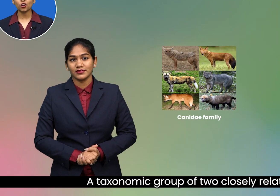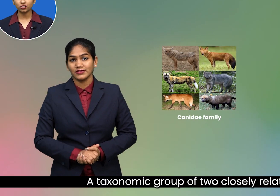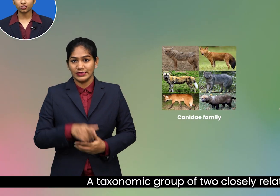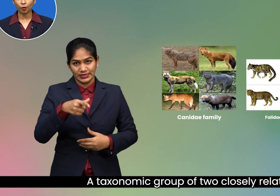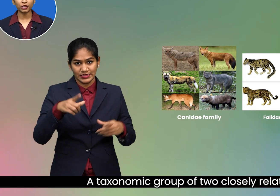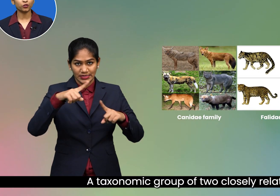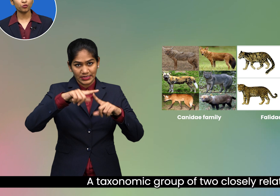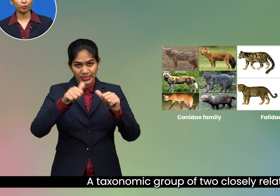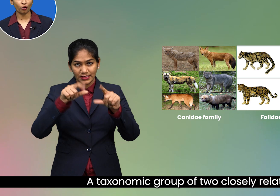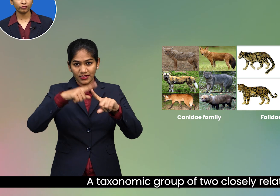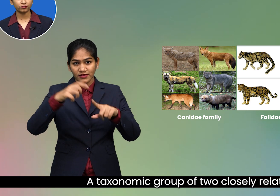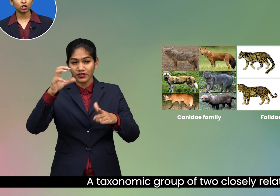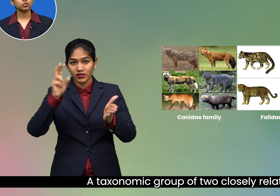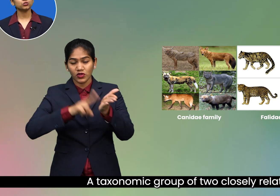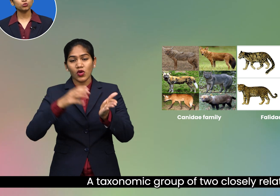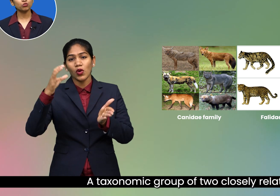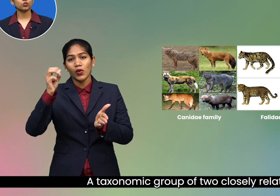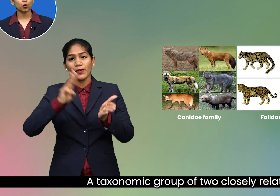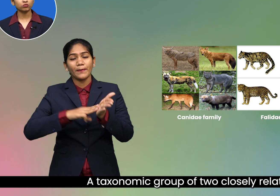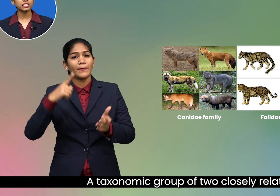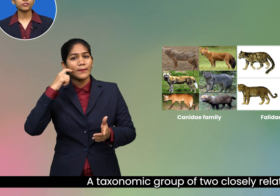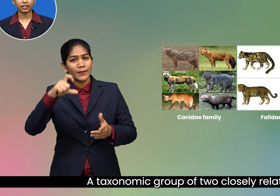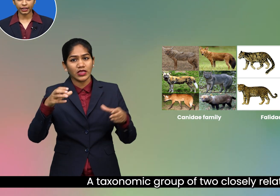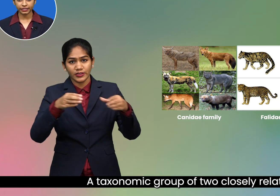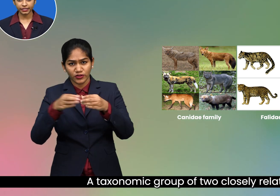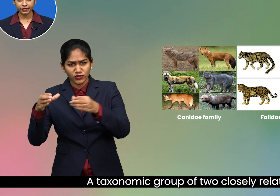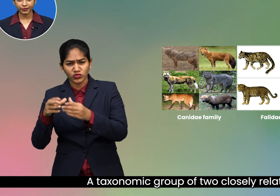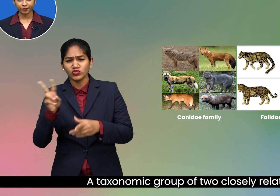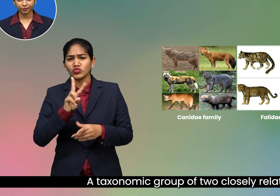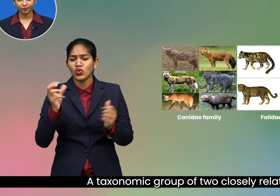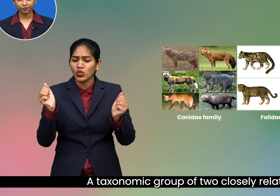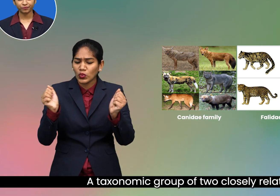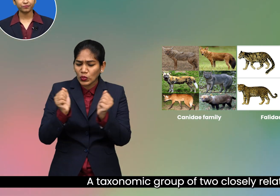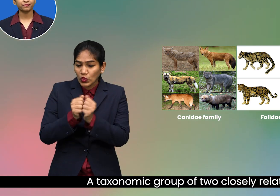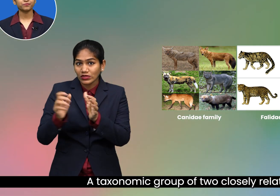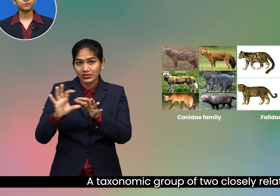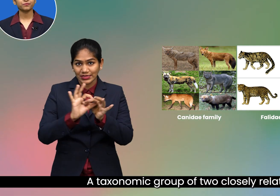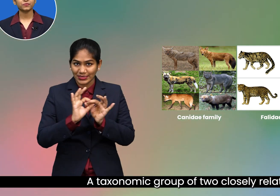A taxonomic group of two closely related